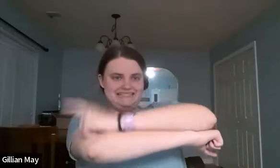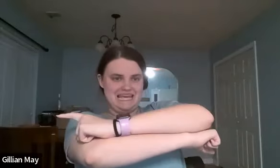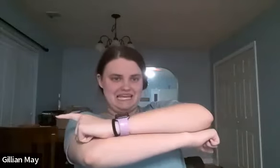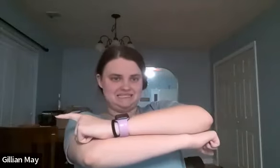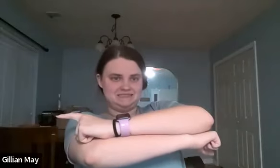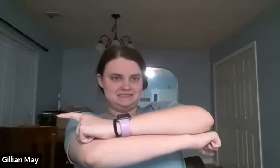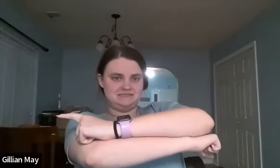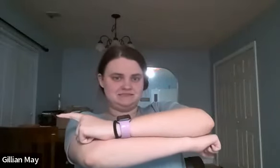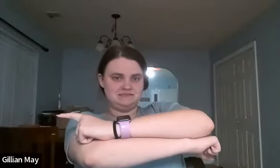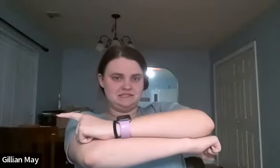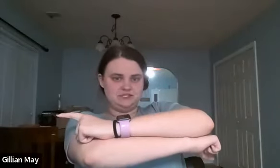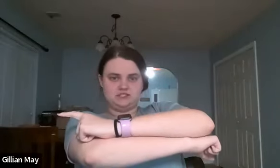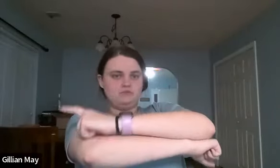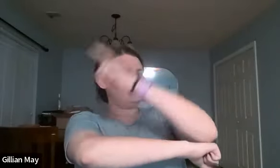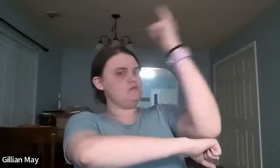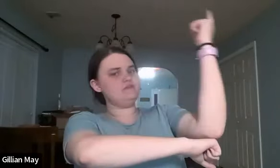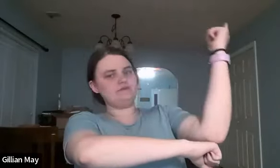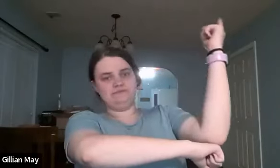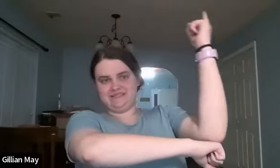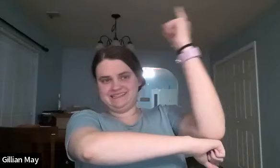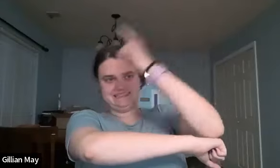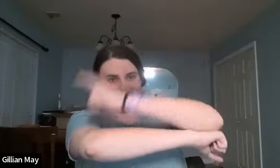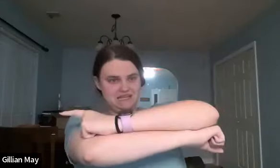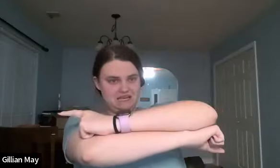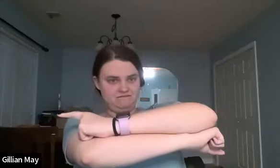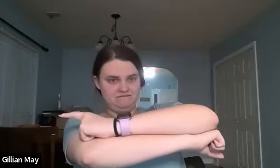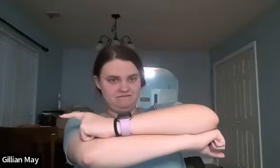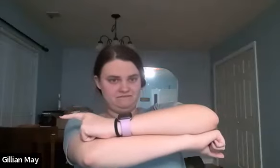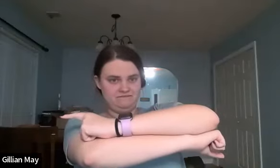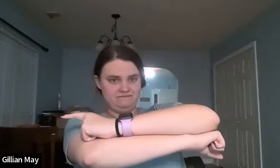day. You're just going to bring it all the way through. Day.